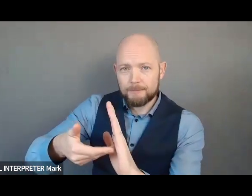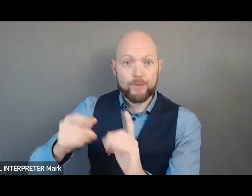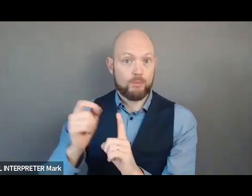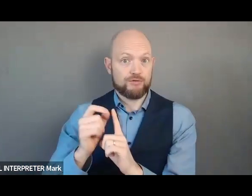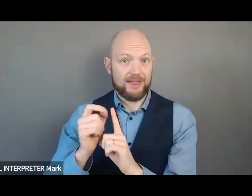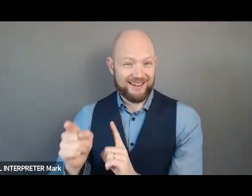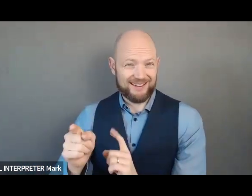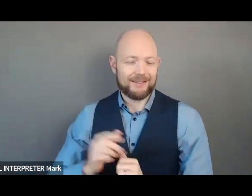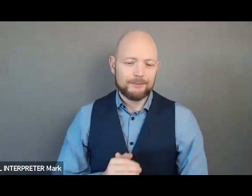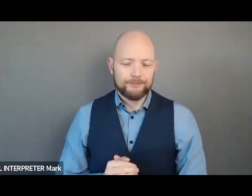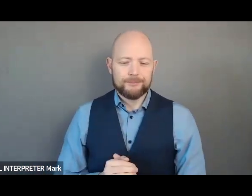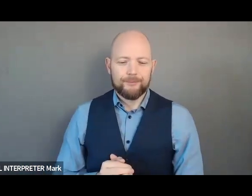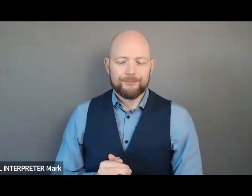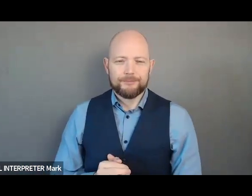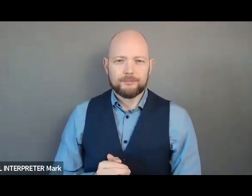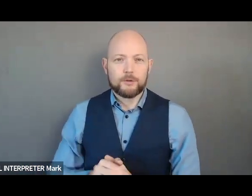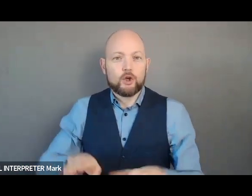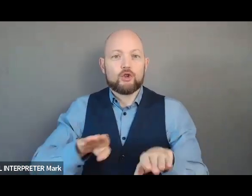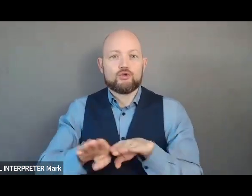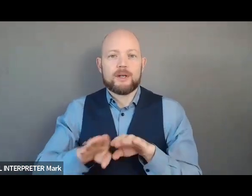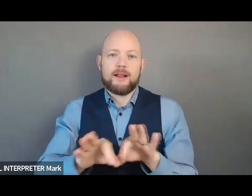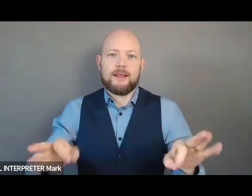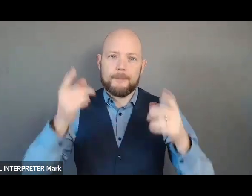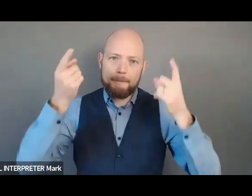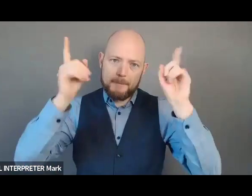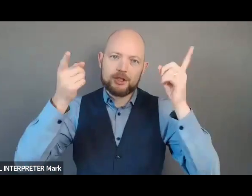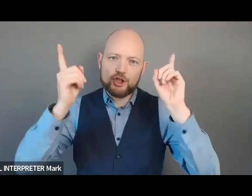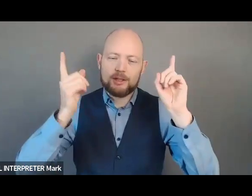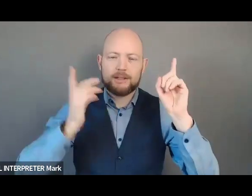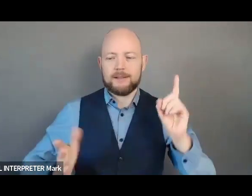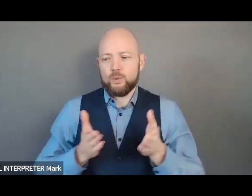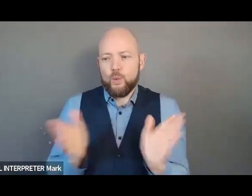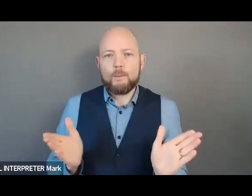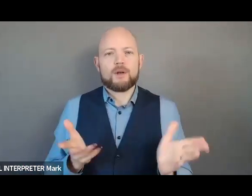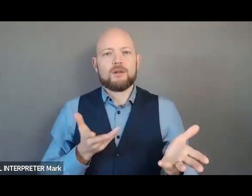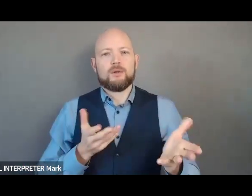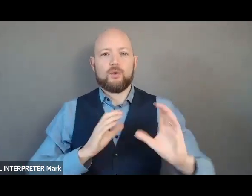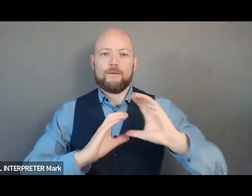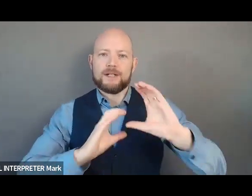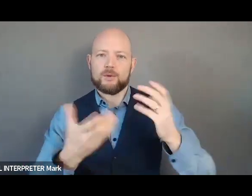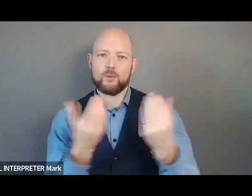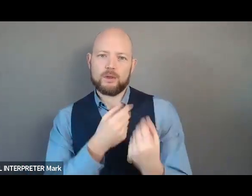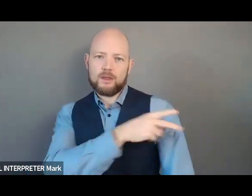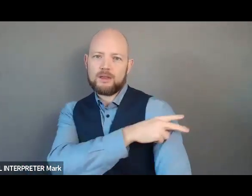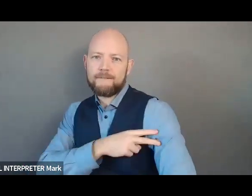I think, yeah, training line managers as well to have those open conversations with staff members,